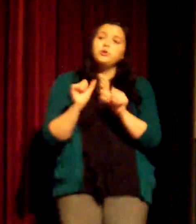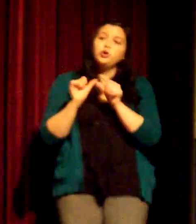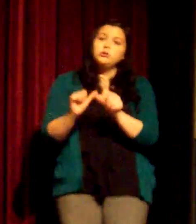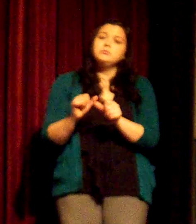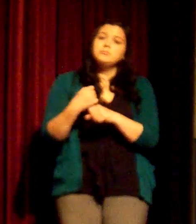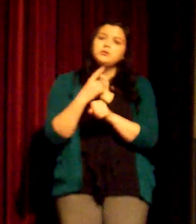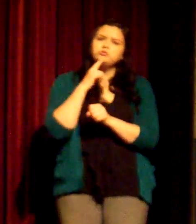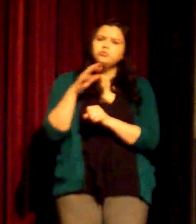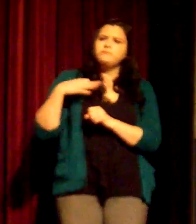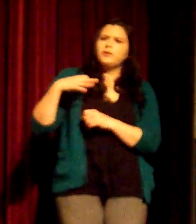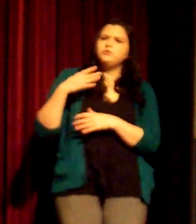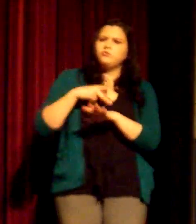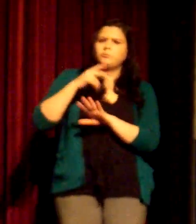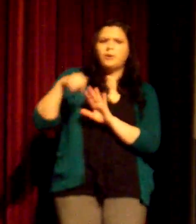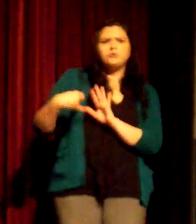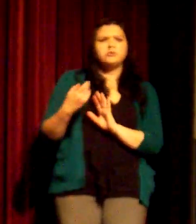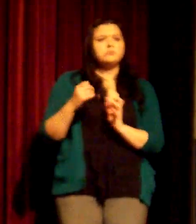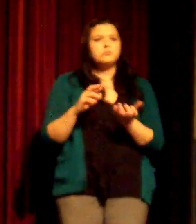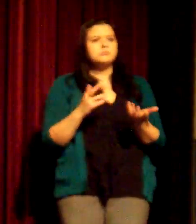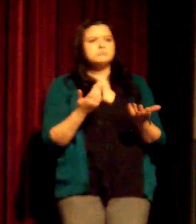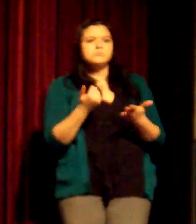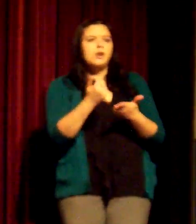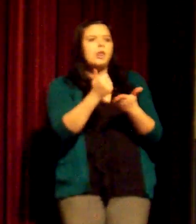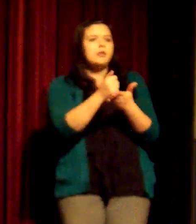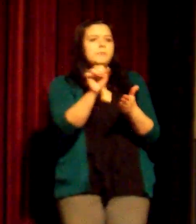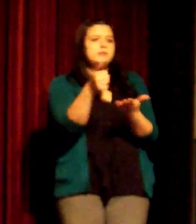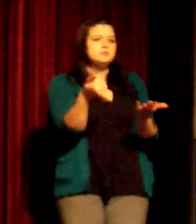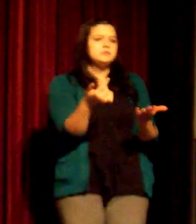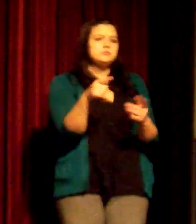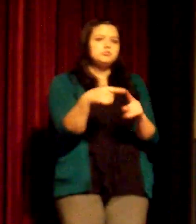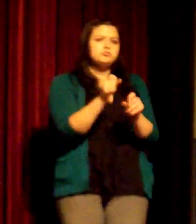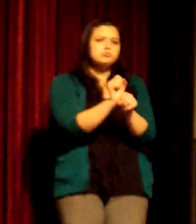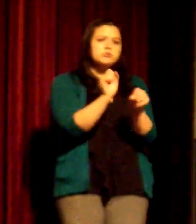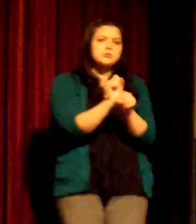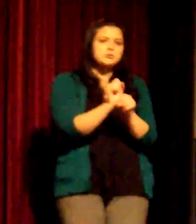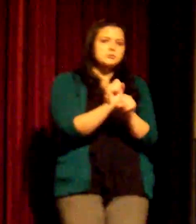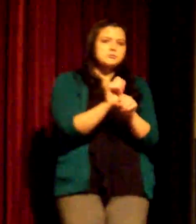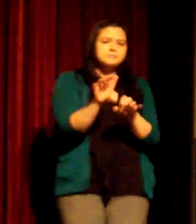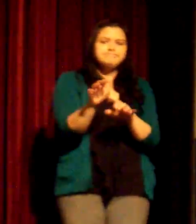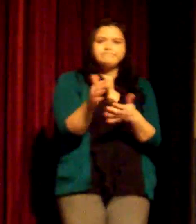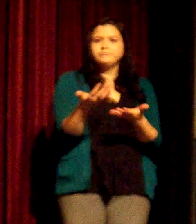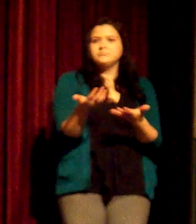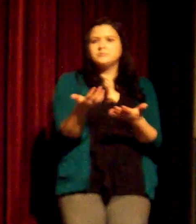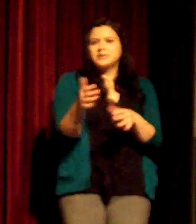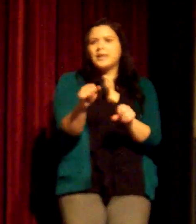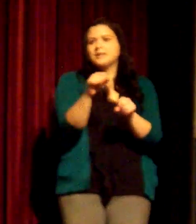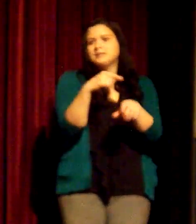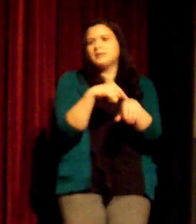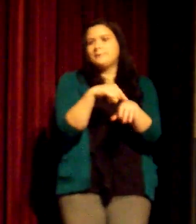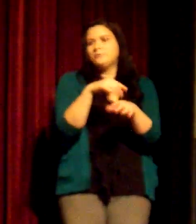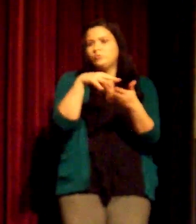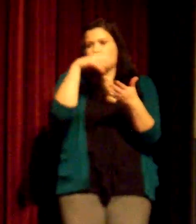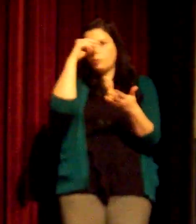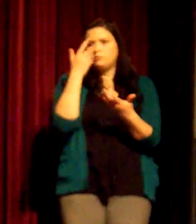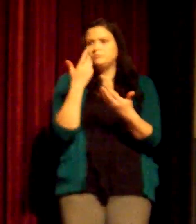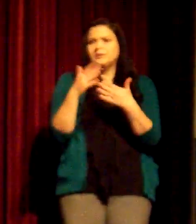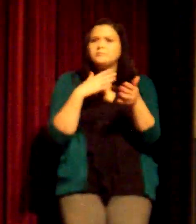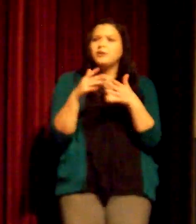corporate career in Minneapolis, where I eventually became an application consultant, as well as a project manager for a software